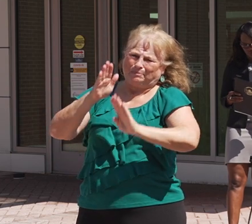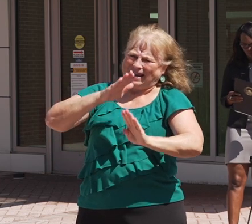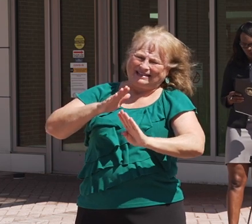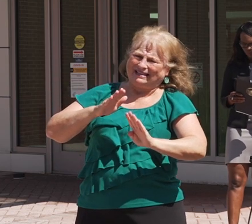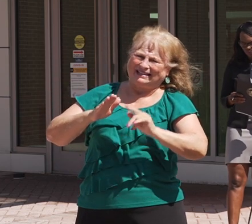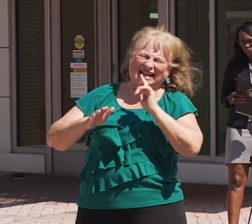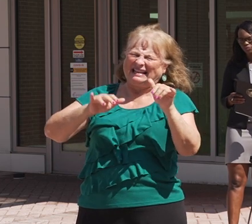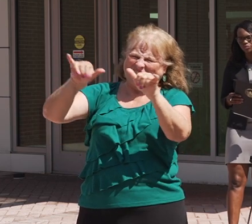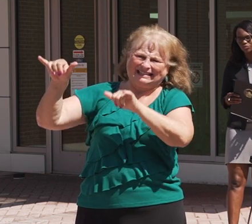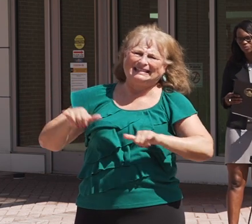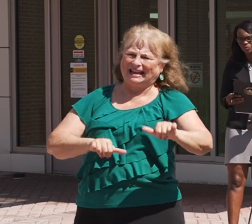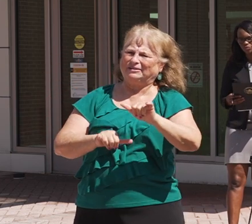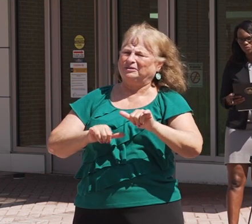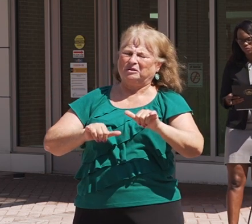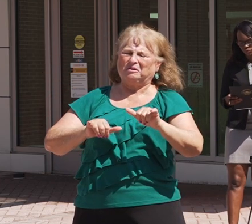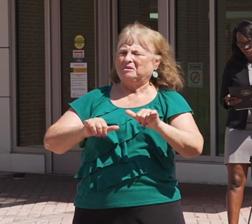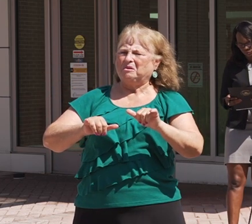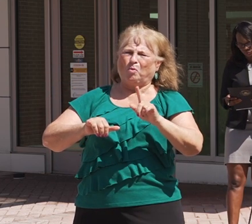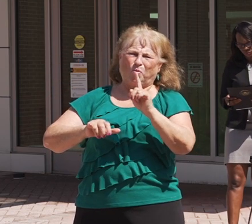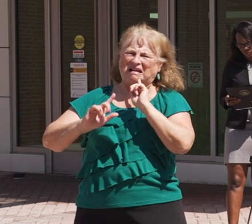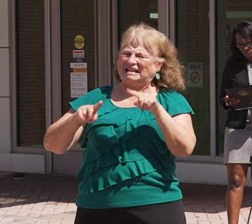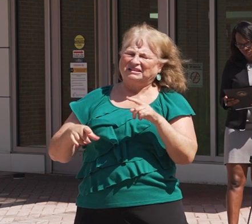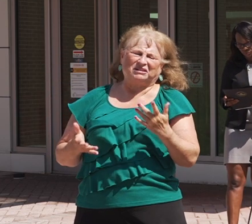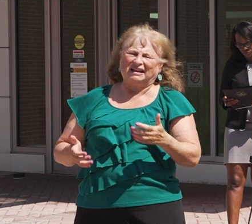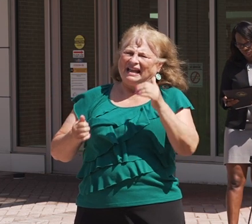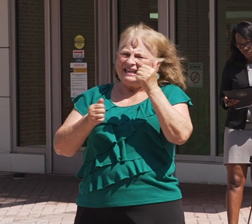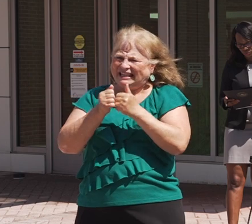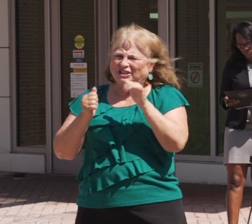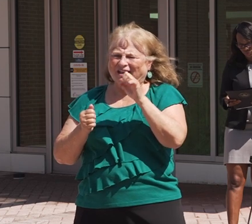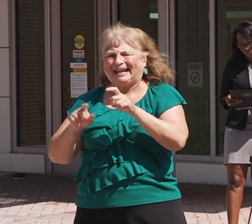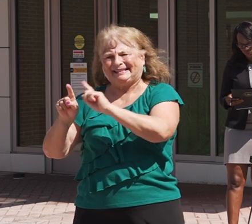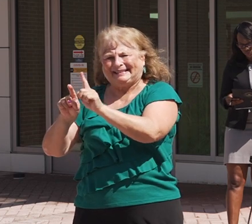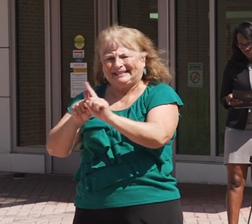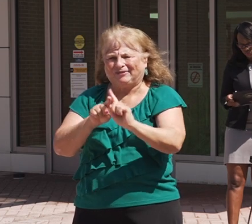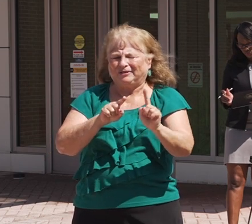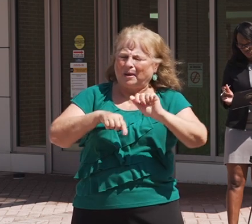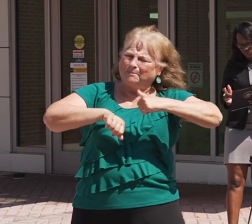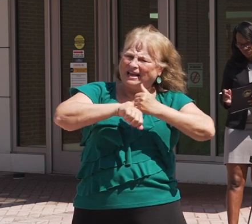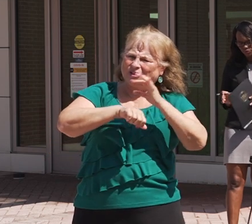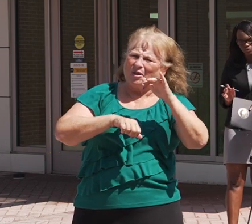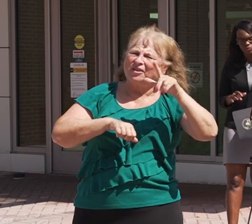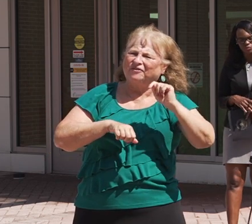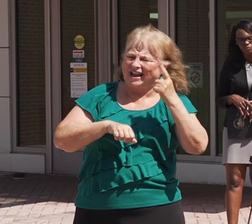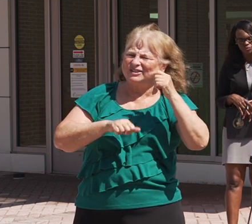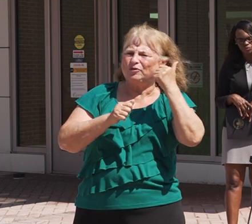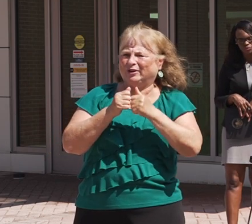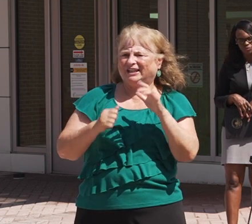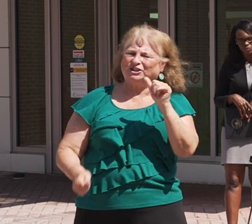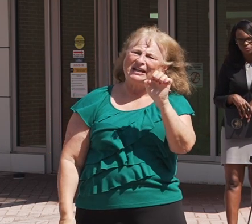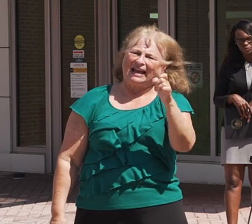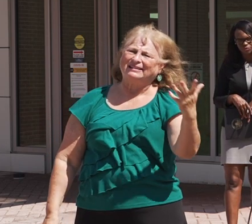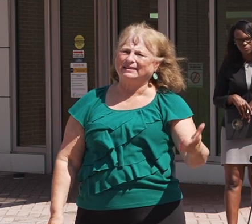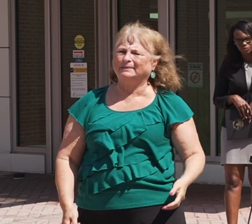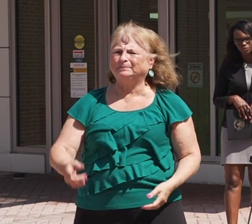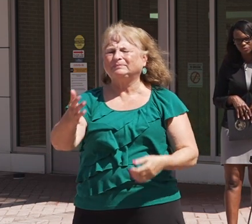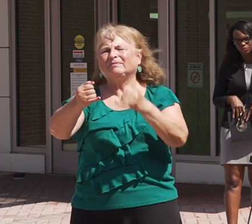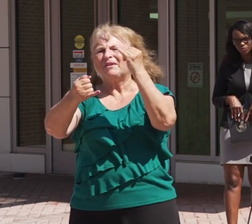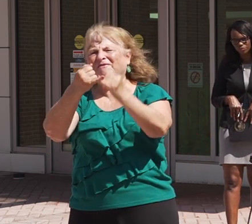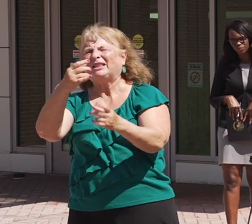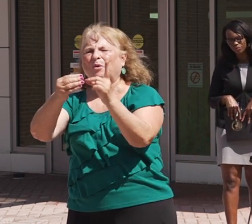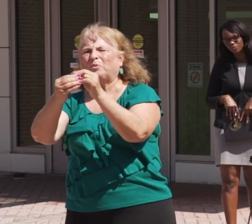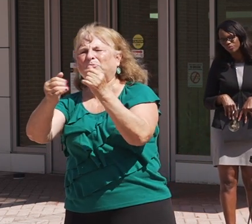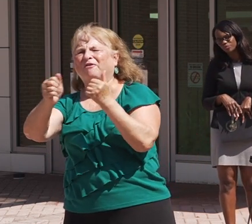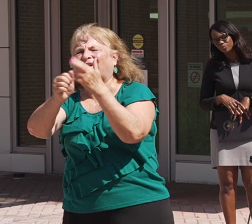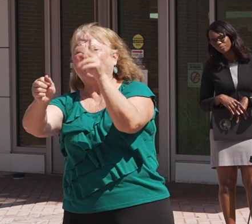not like a standard. There's not one uniform standard. It's a case-by-case basis based upon the facts presented in that particular case. And finally, just